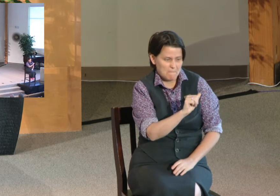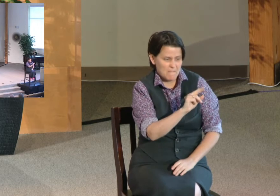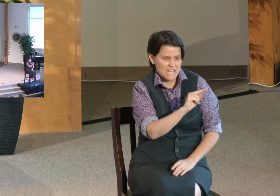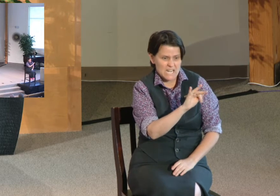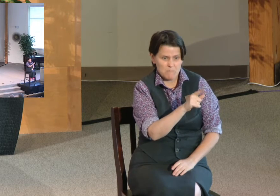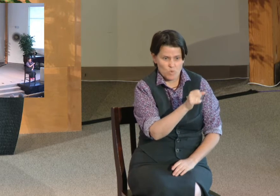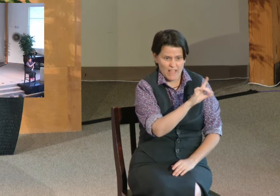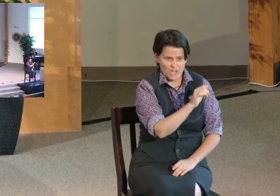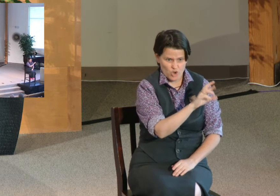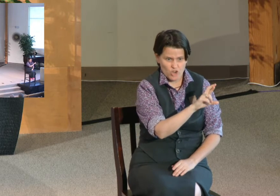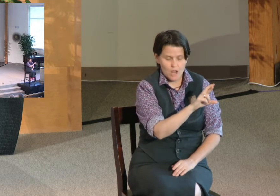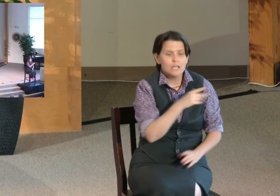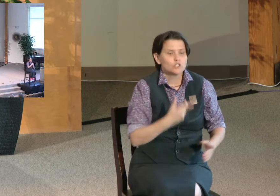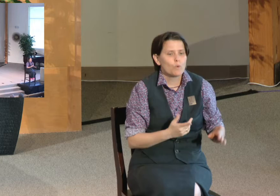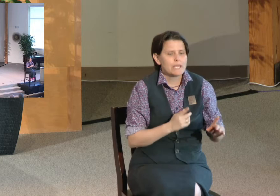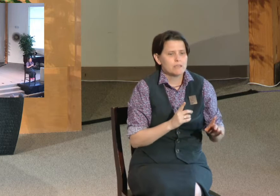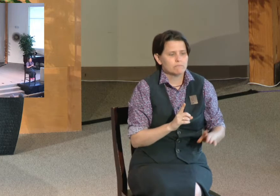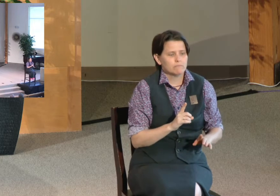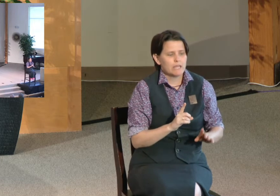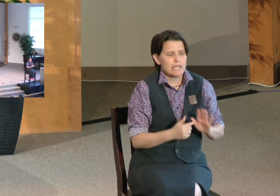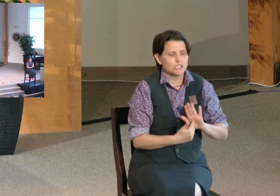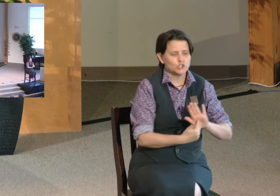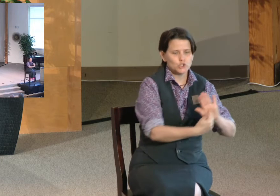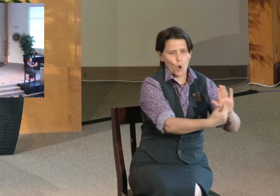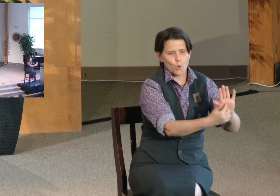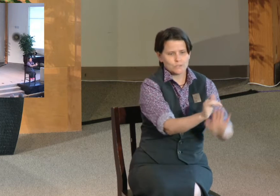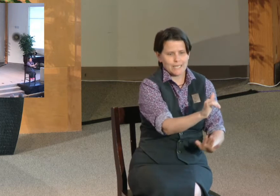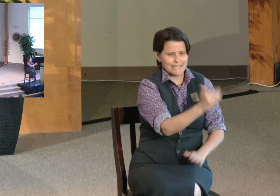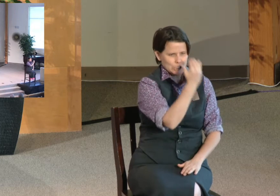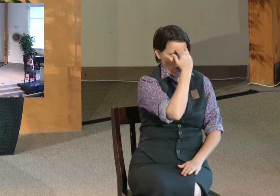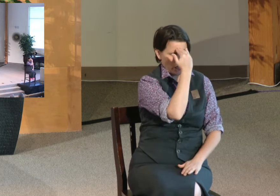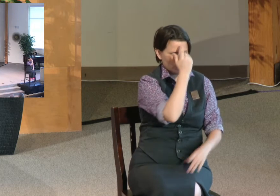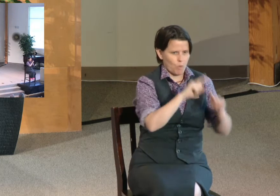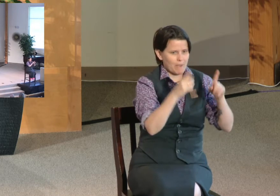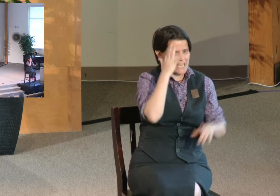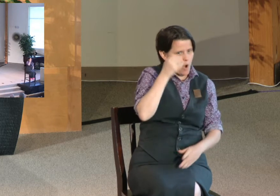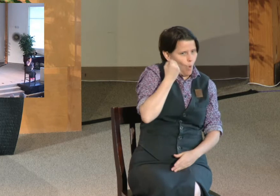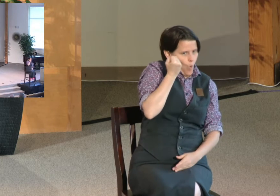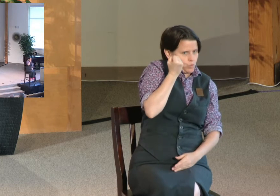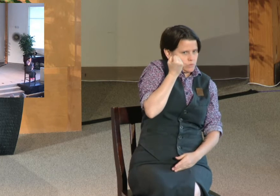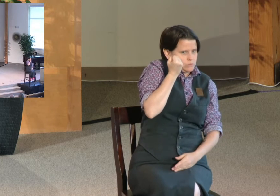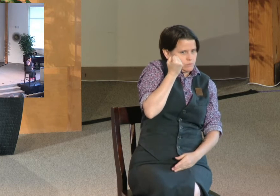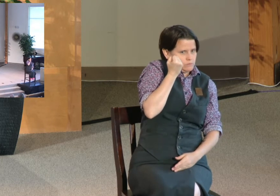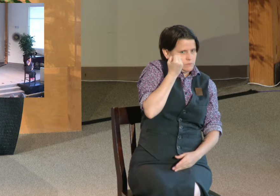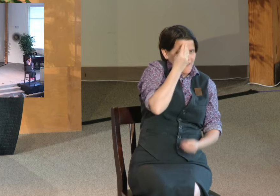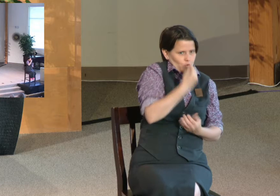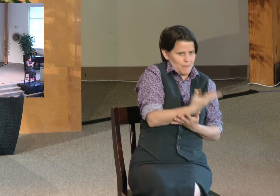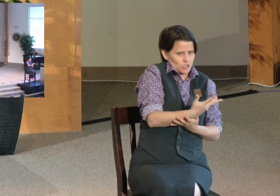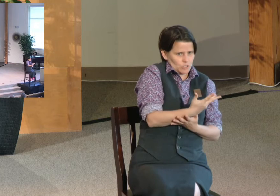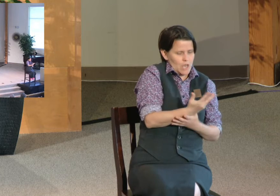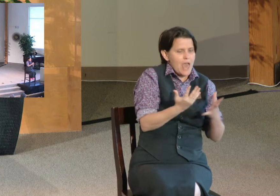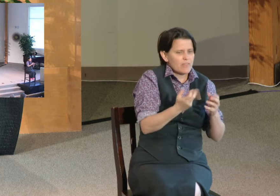withhold information, and either they try to get money or they have a power over position of the individual